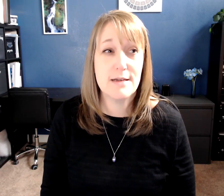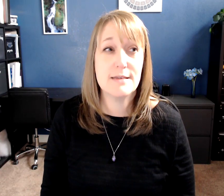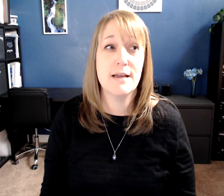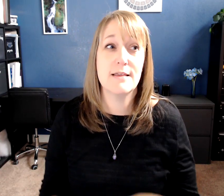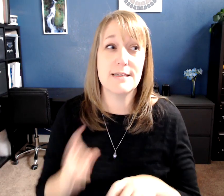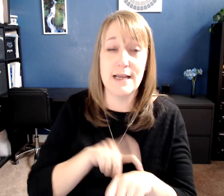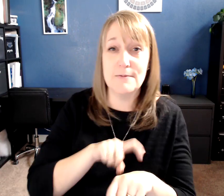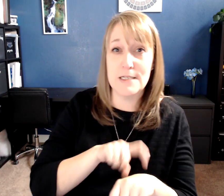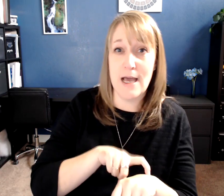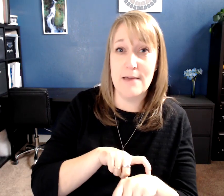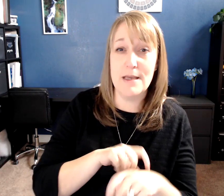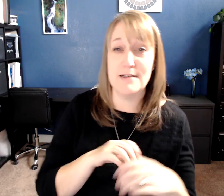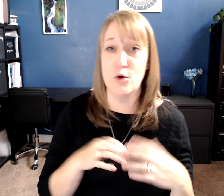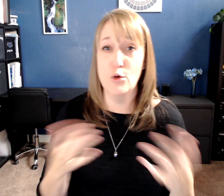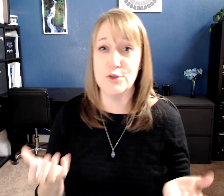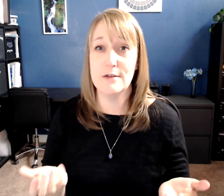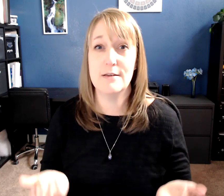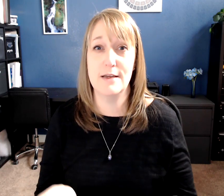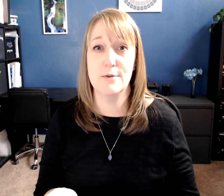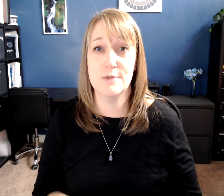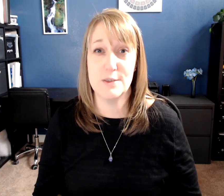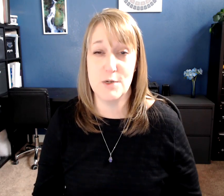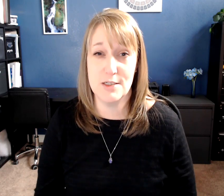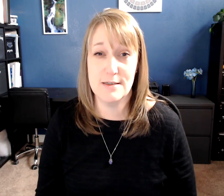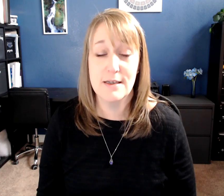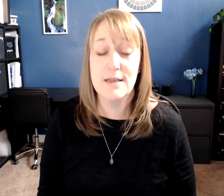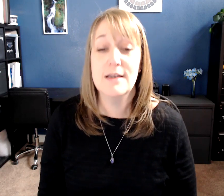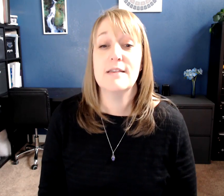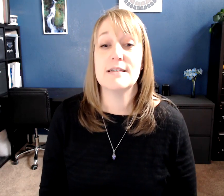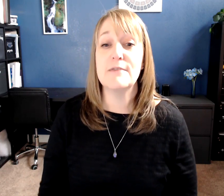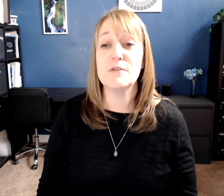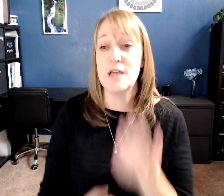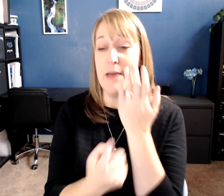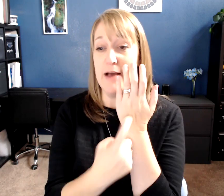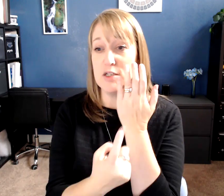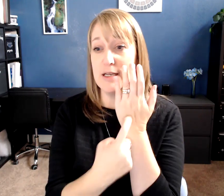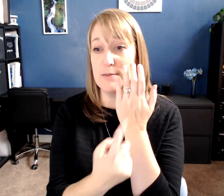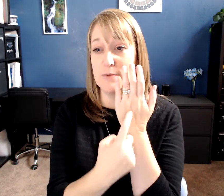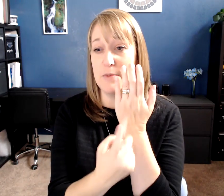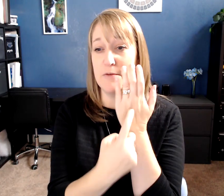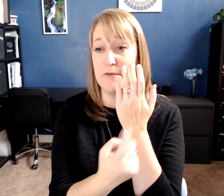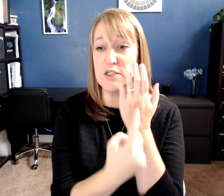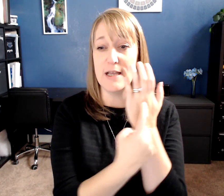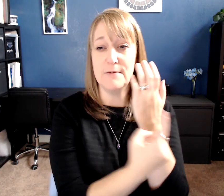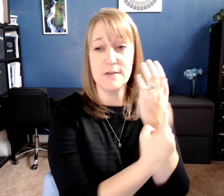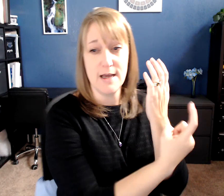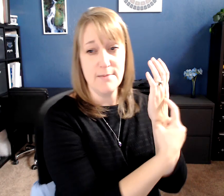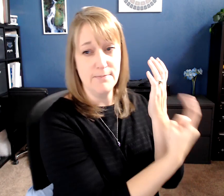because the sign for time is older than wristwatches. The sign for time actually comes from the French sign for time,